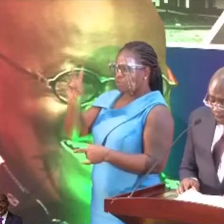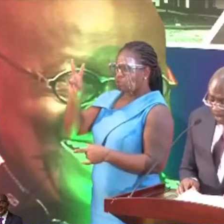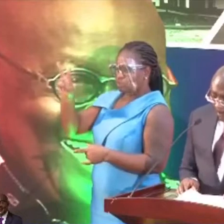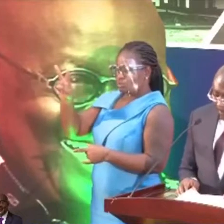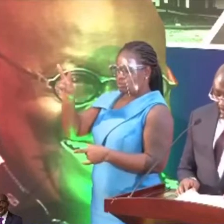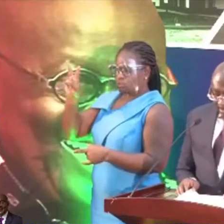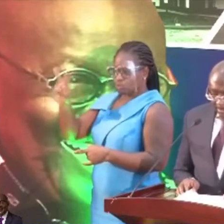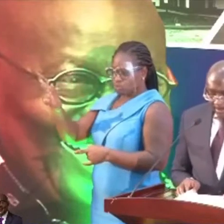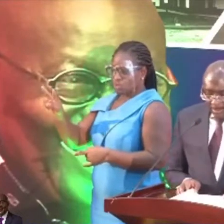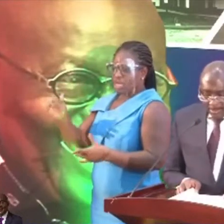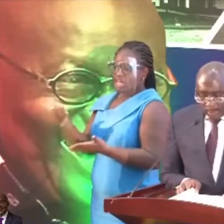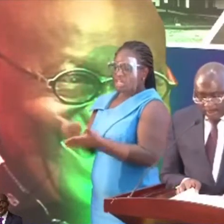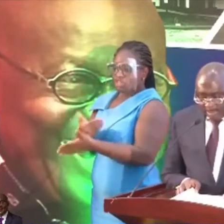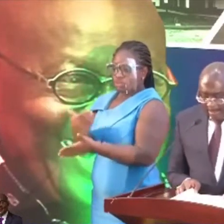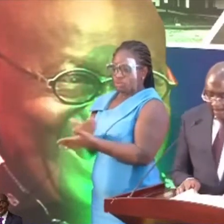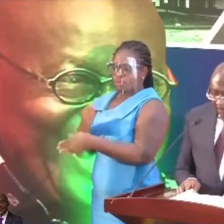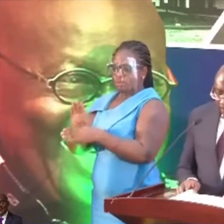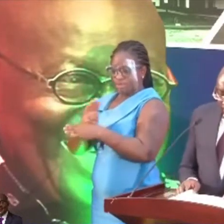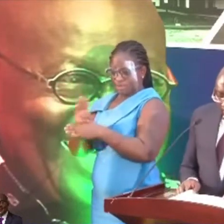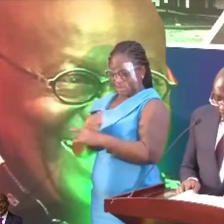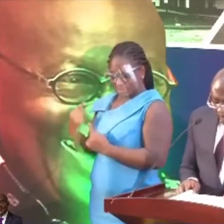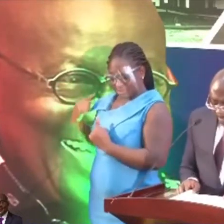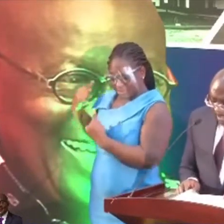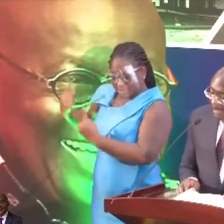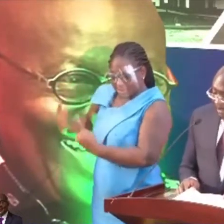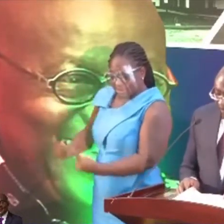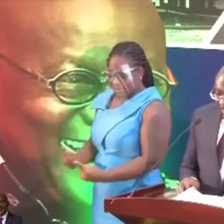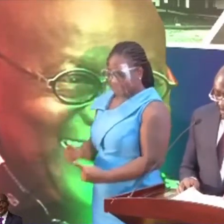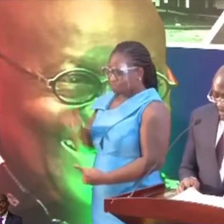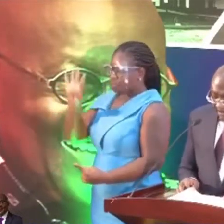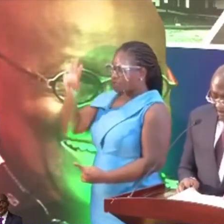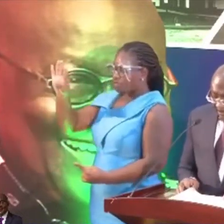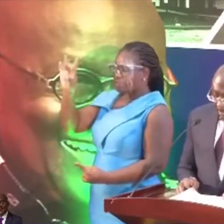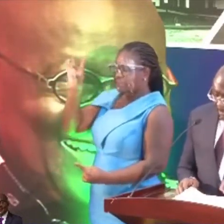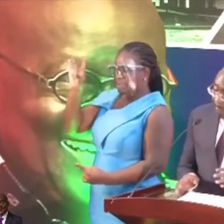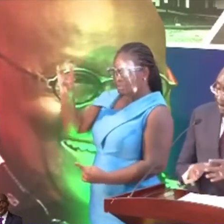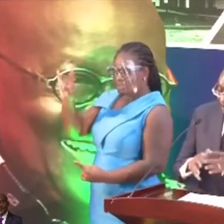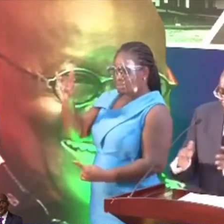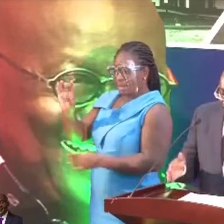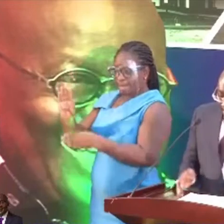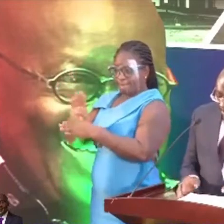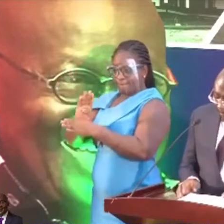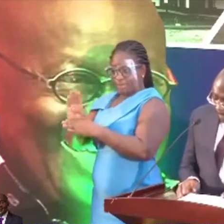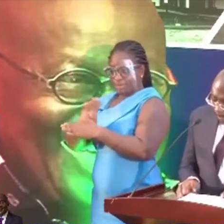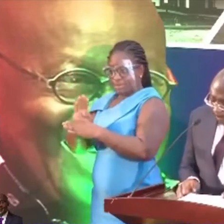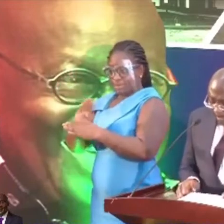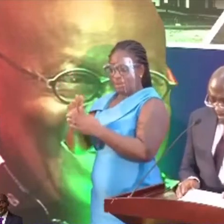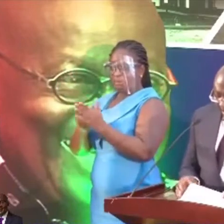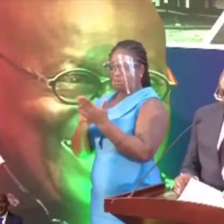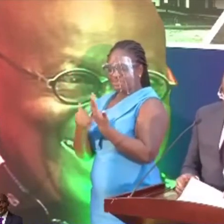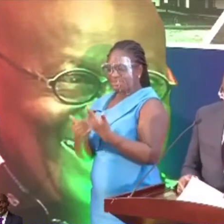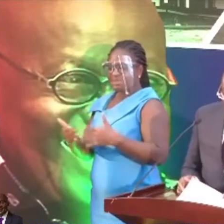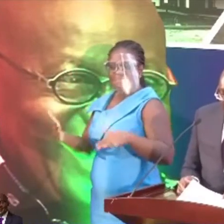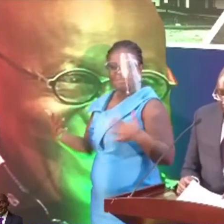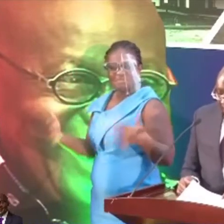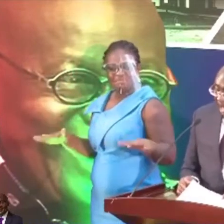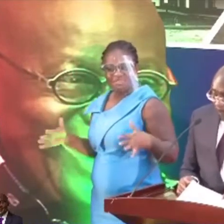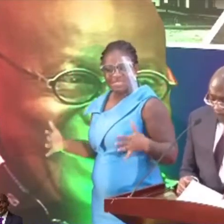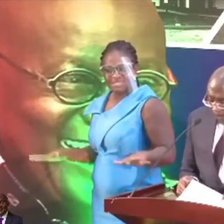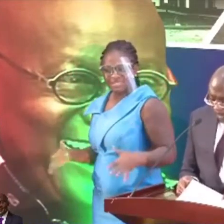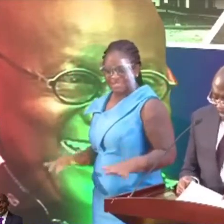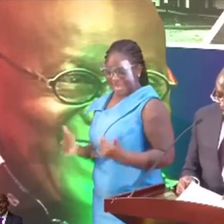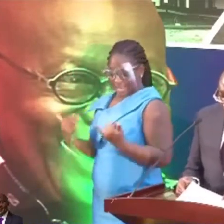new companies. To date, 48 of the existing company projects have been completed and